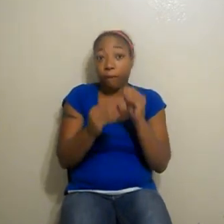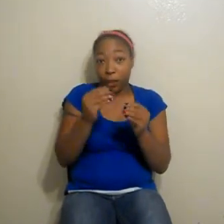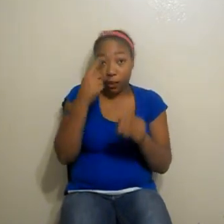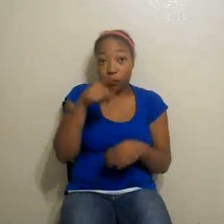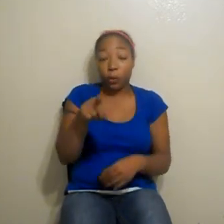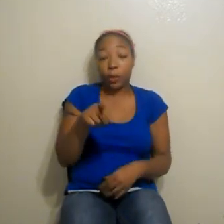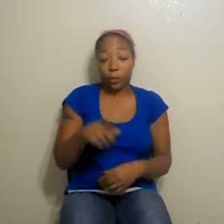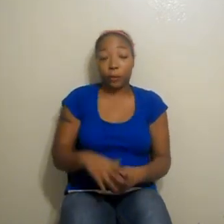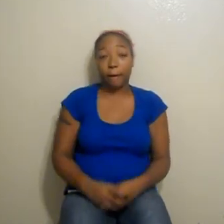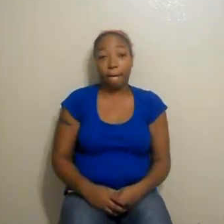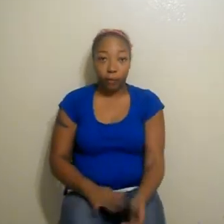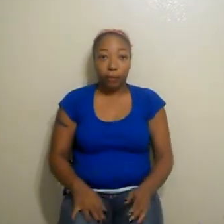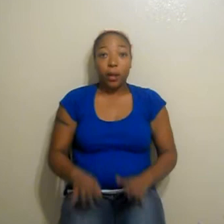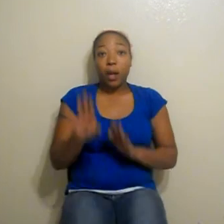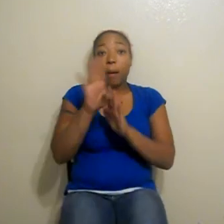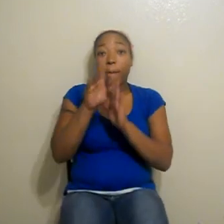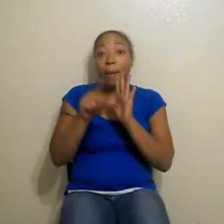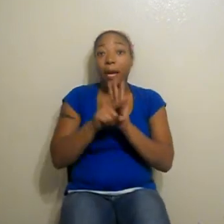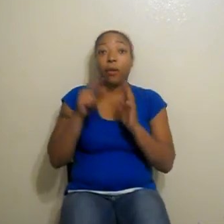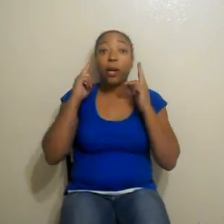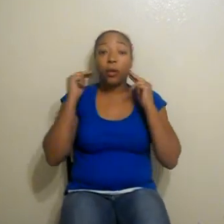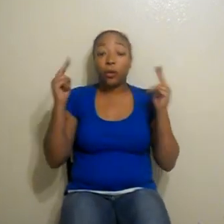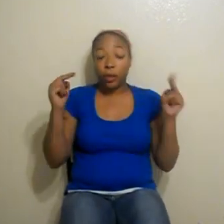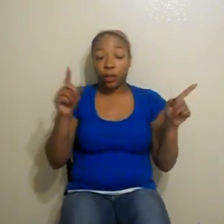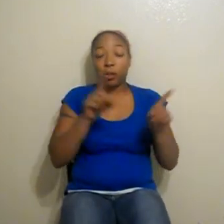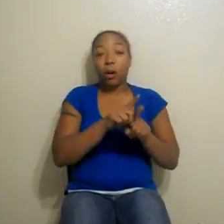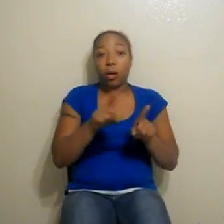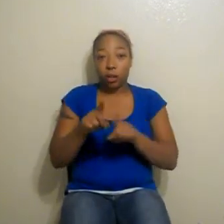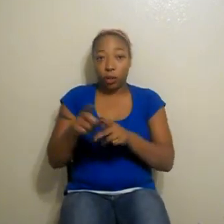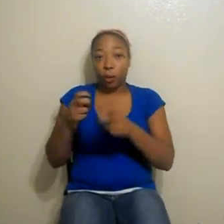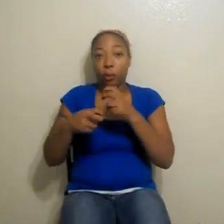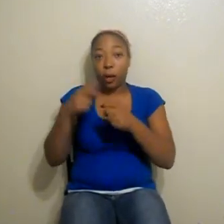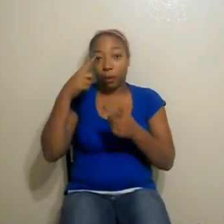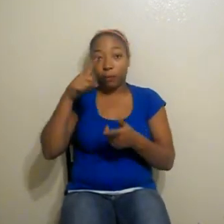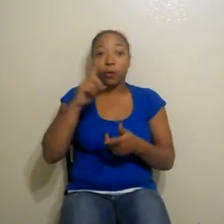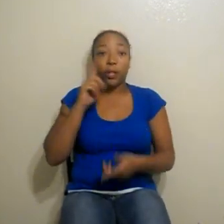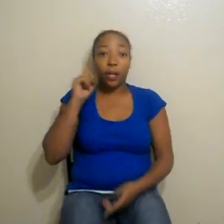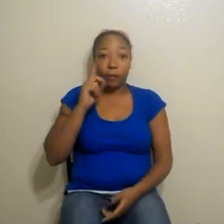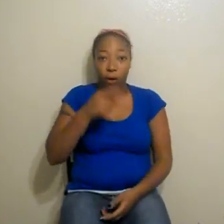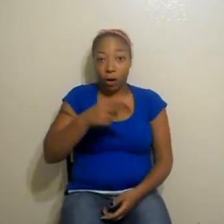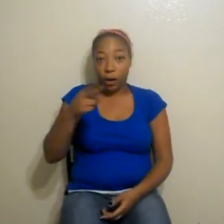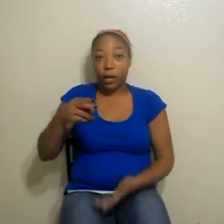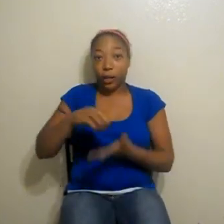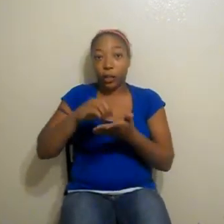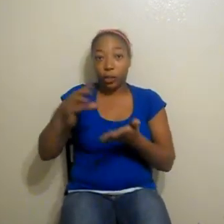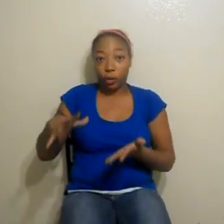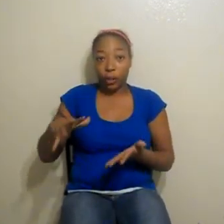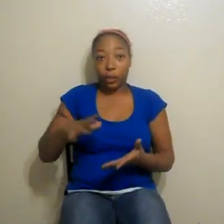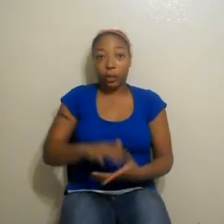fixed for you. Background noises are also a problem for deaf and hard of hearing students.